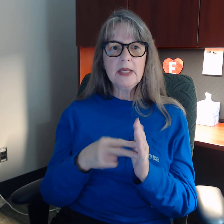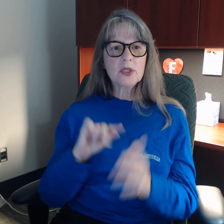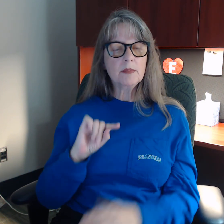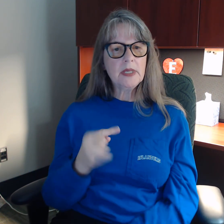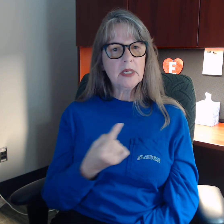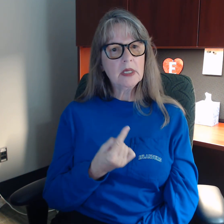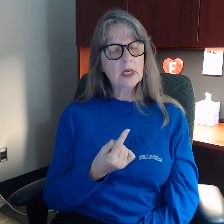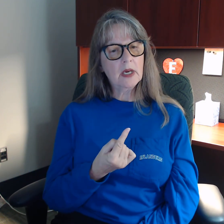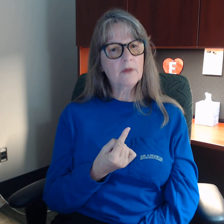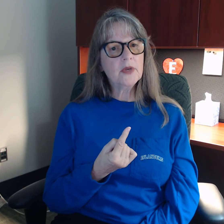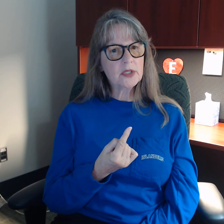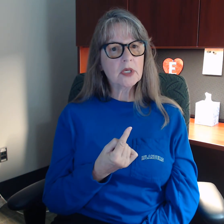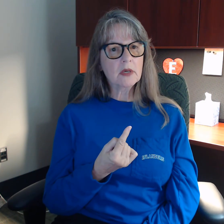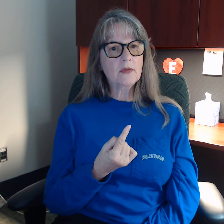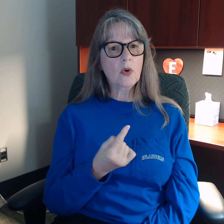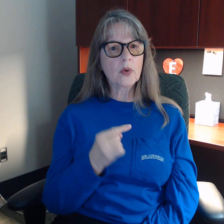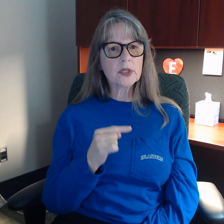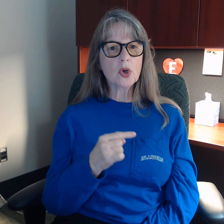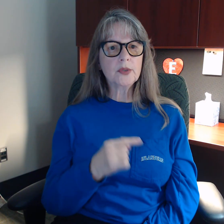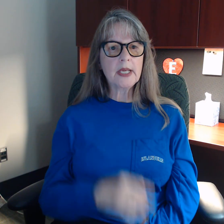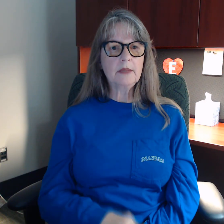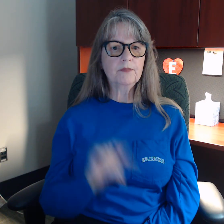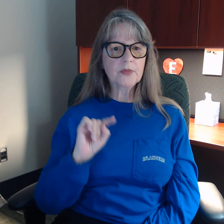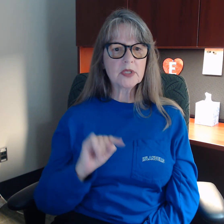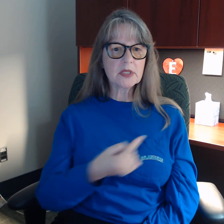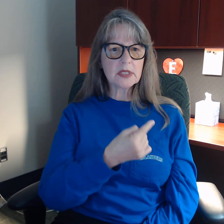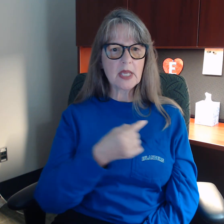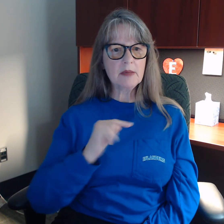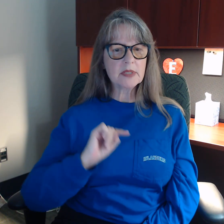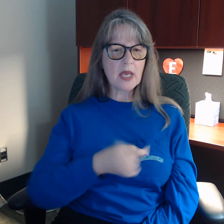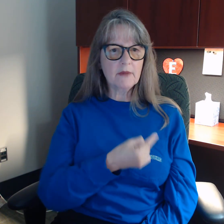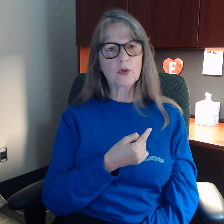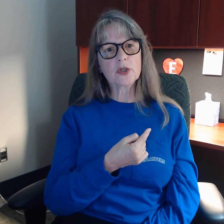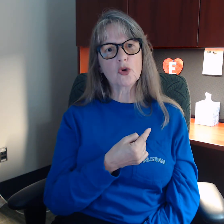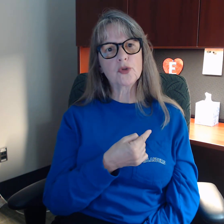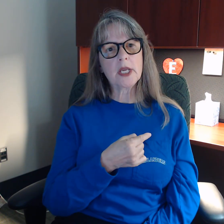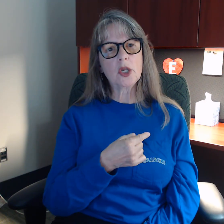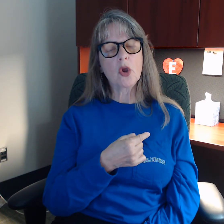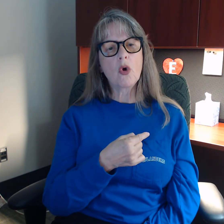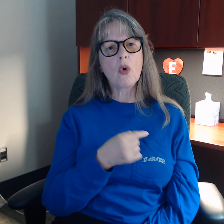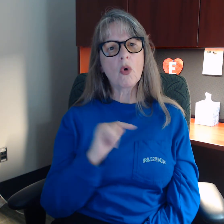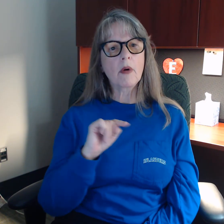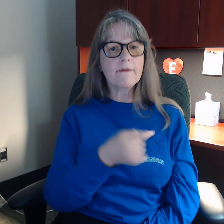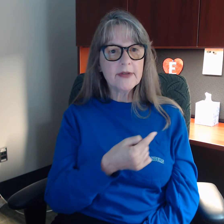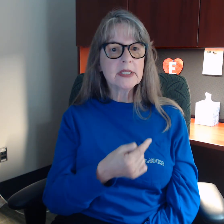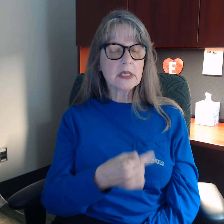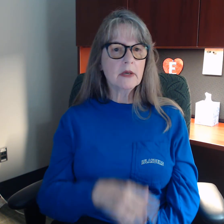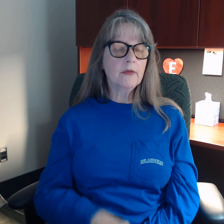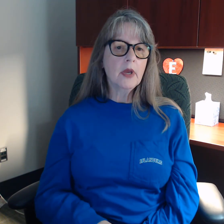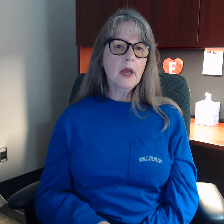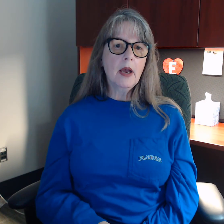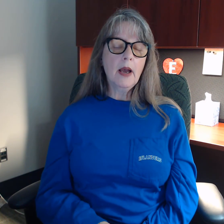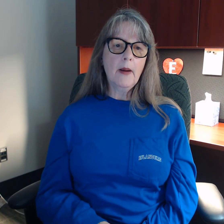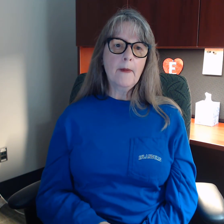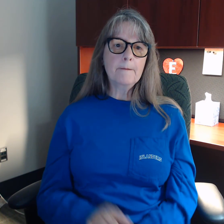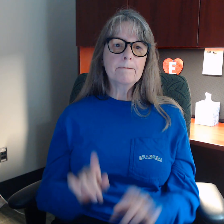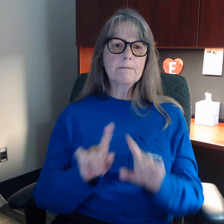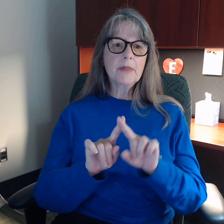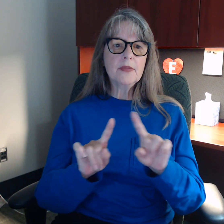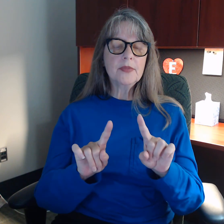to be offensive or insulting. This is the same sign for insulting or offensive. But